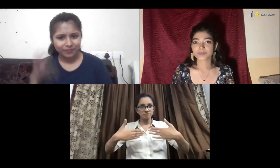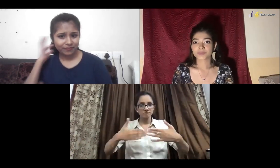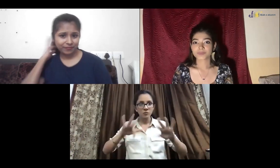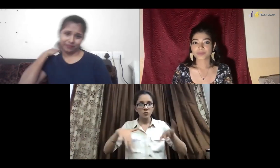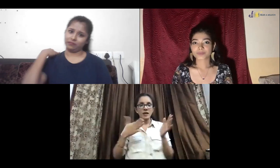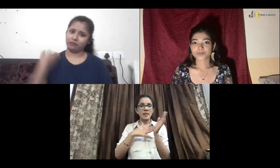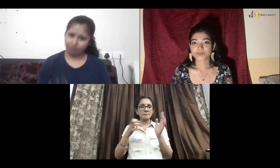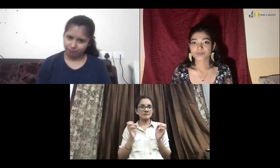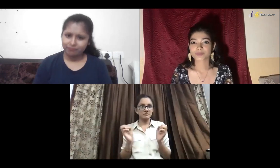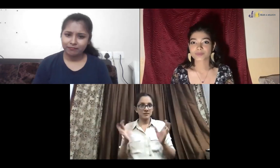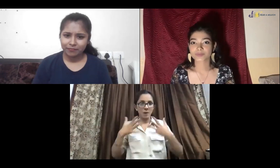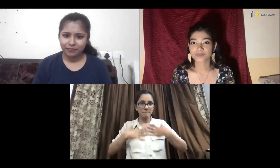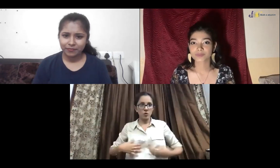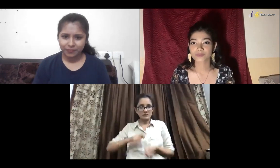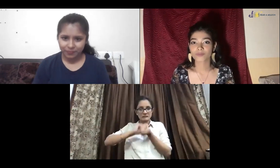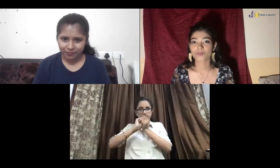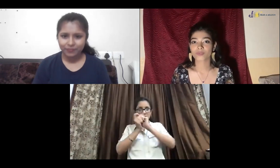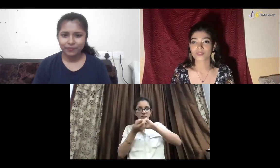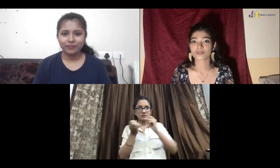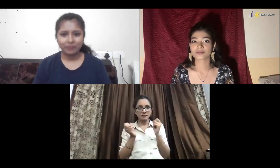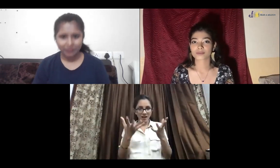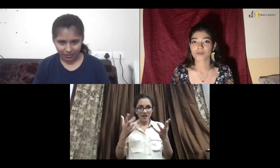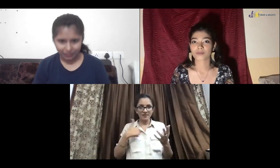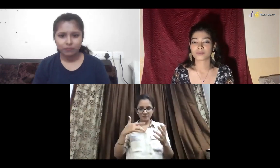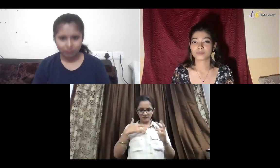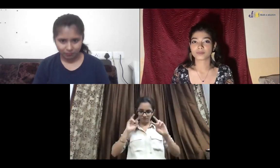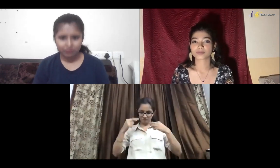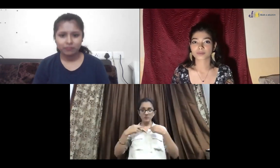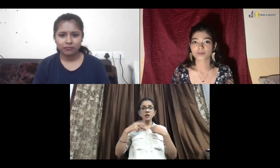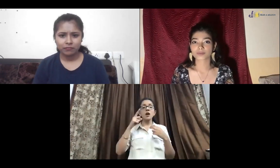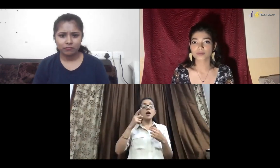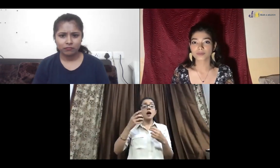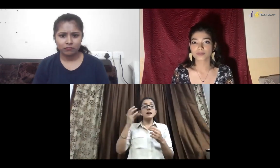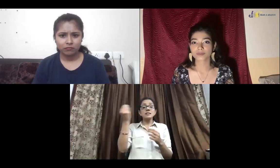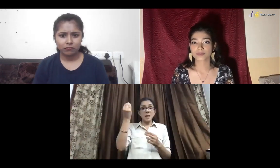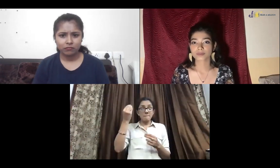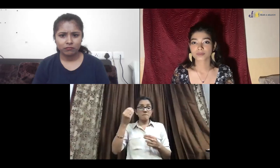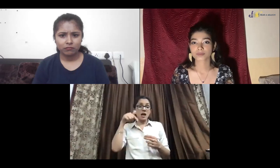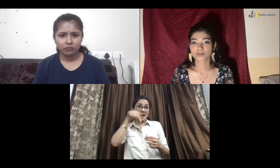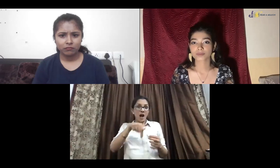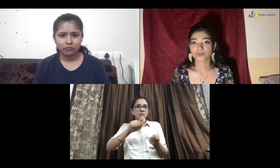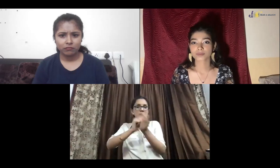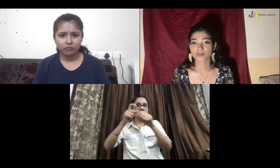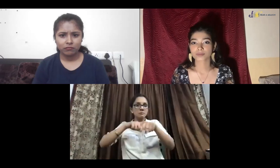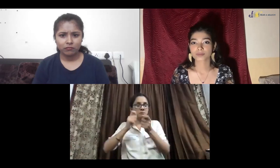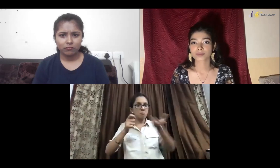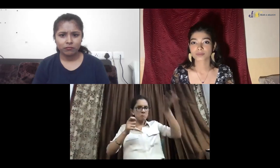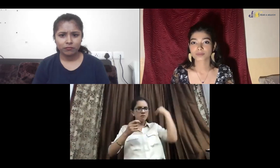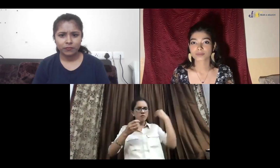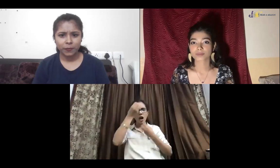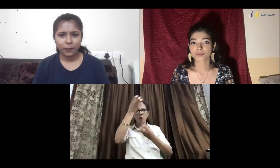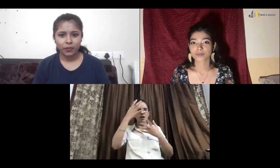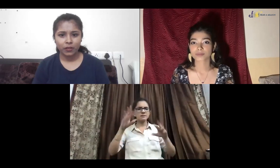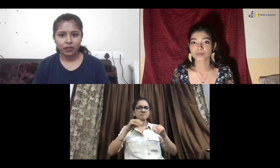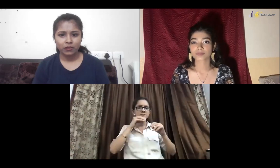so we had we had starting experiencing the breast and menstruation, but